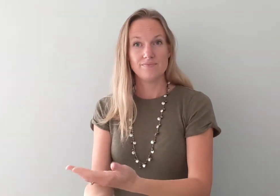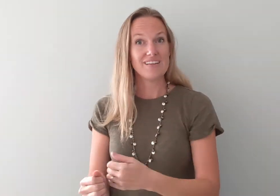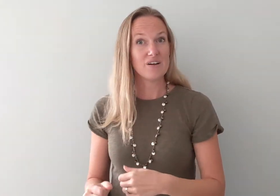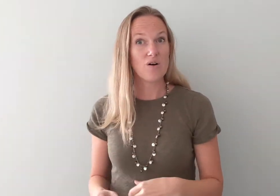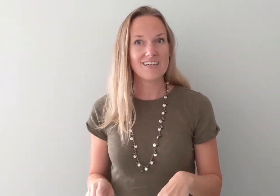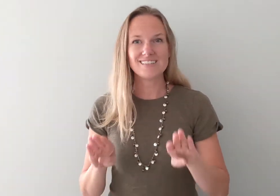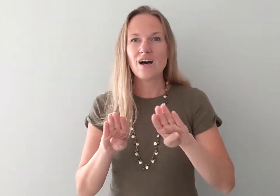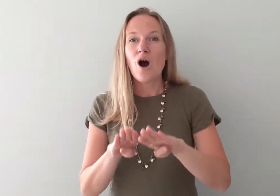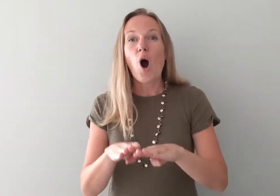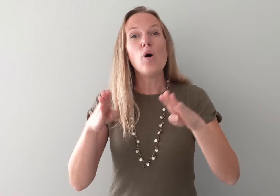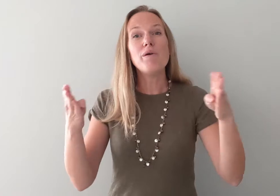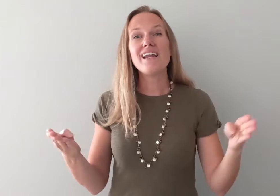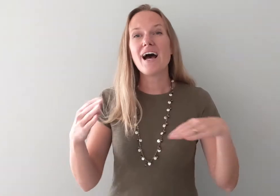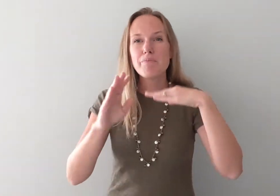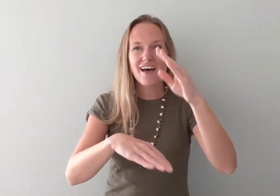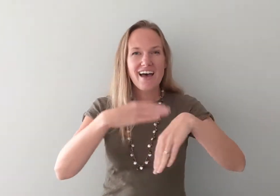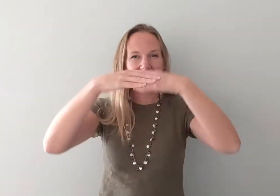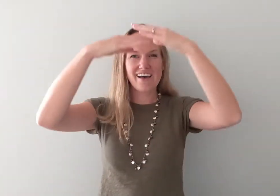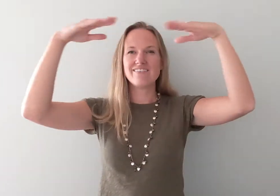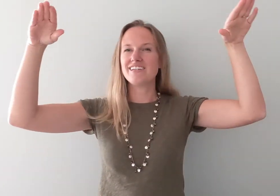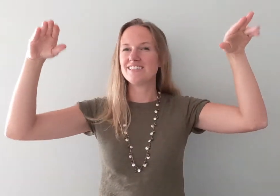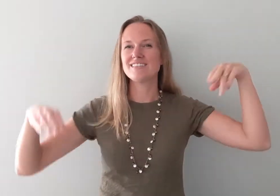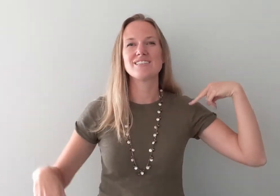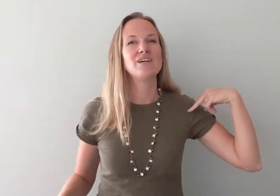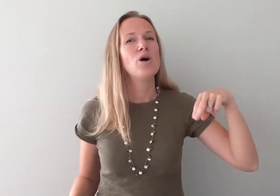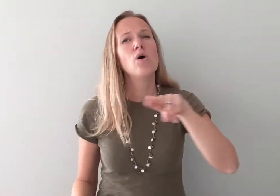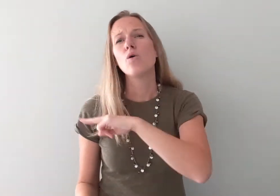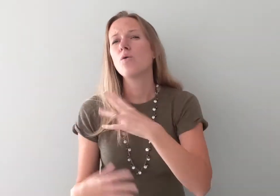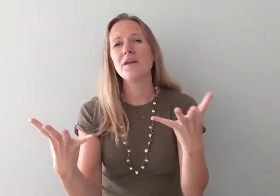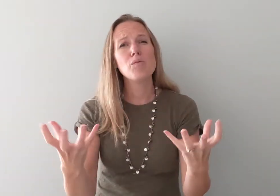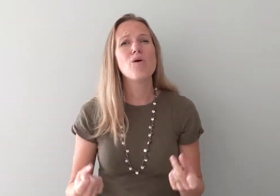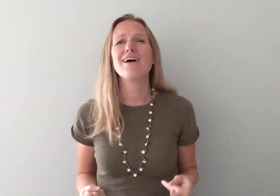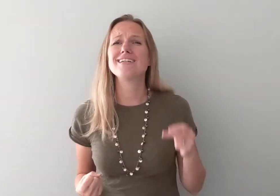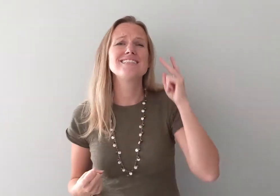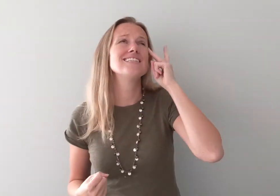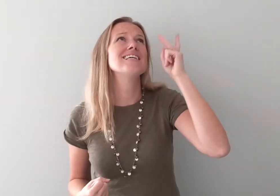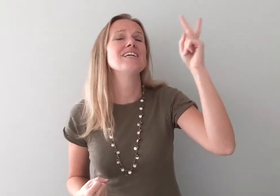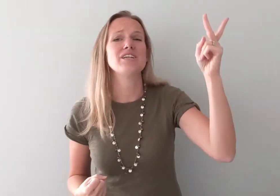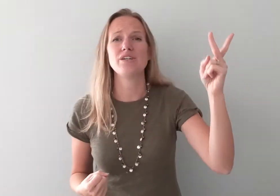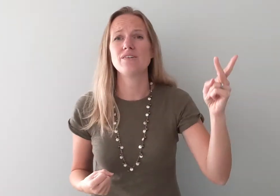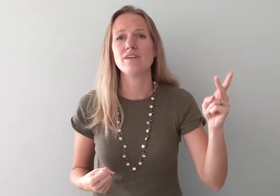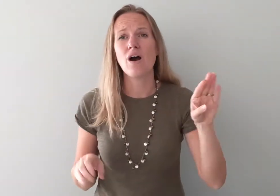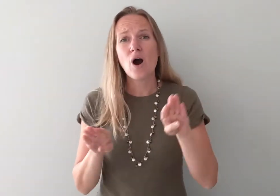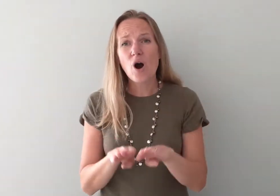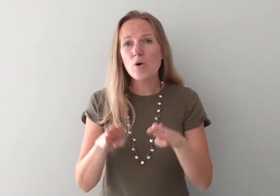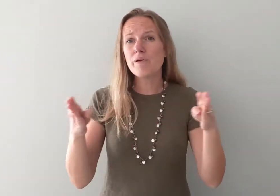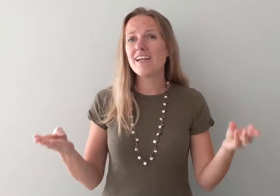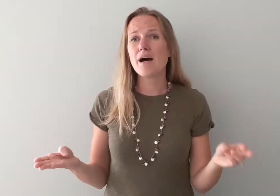And the chorus, open up the heavens. We want to see you. Open up